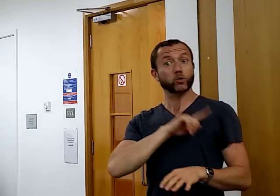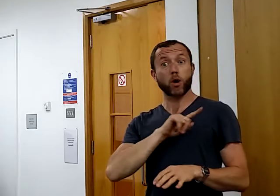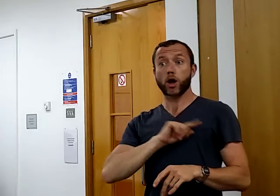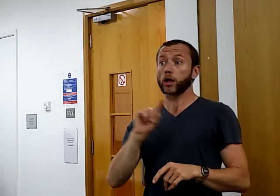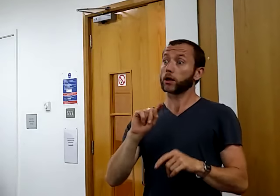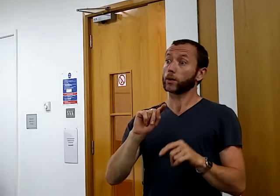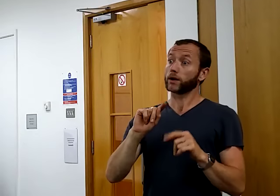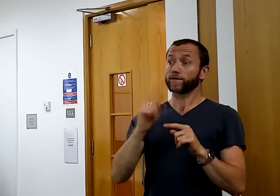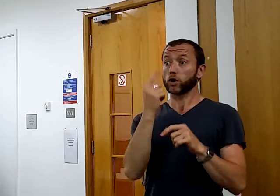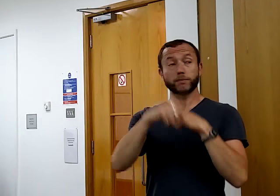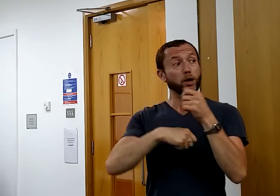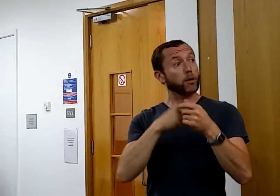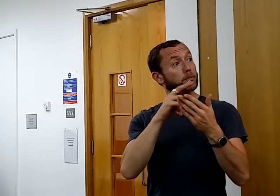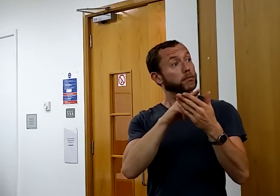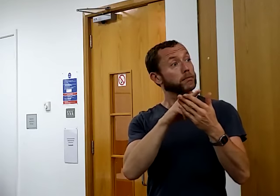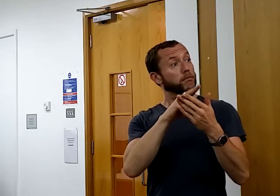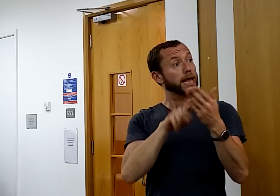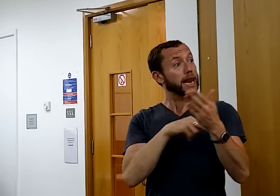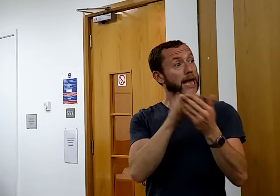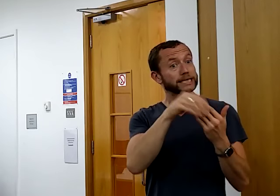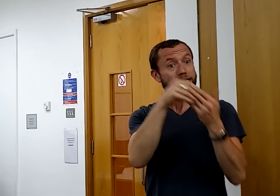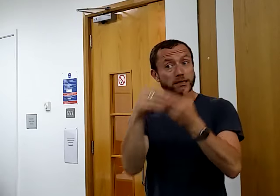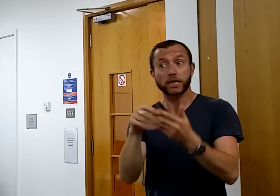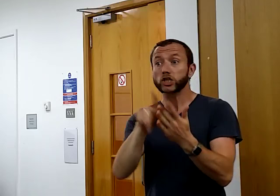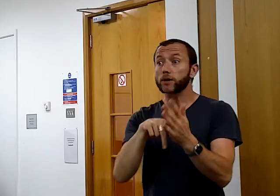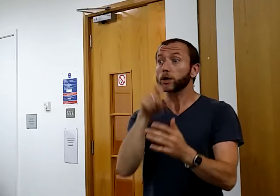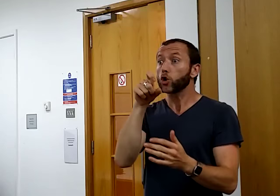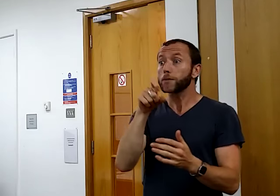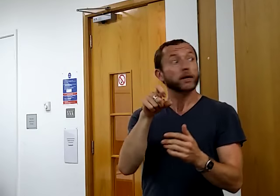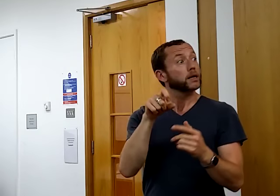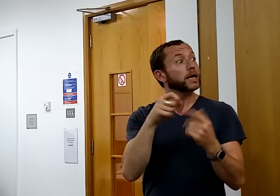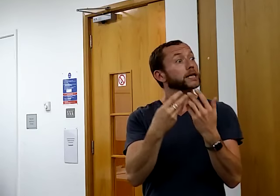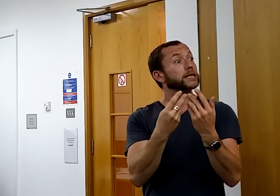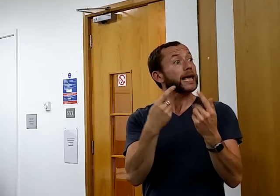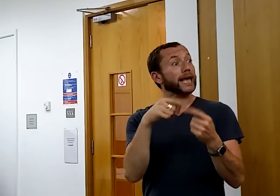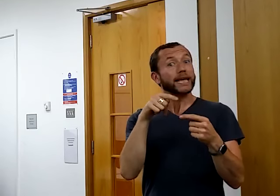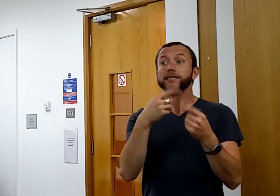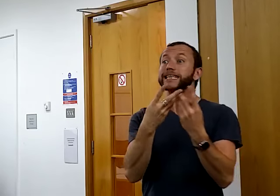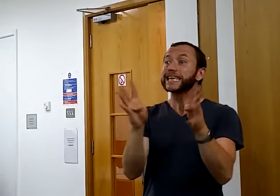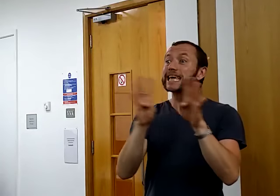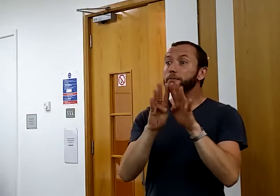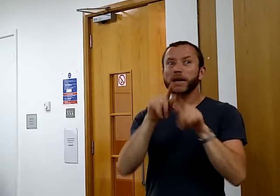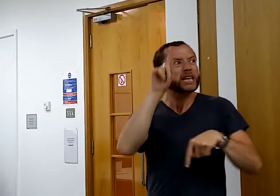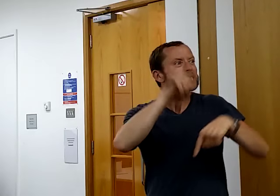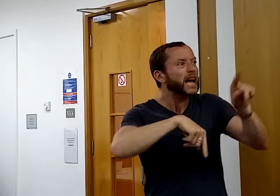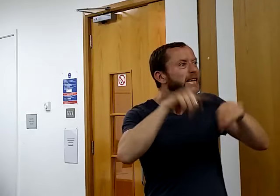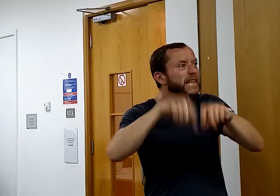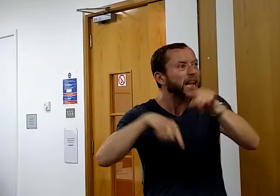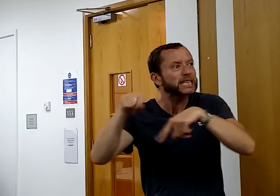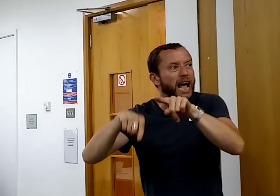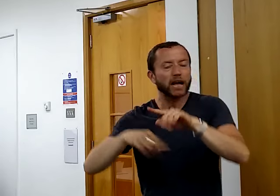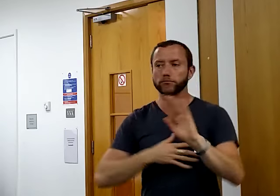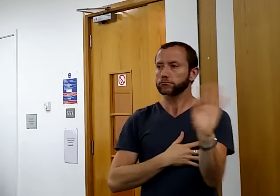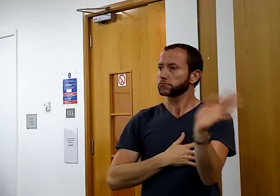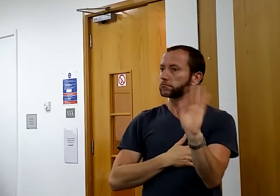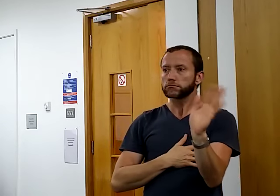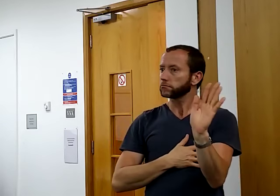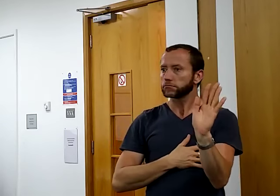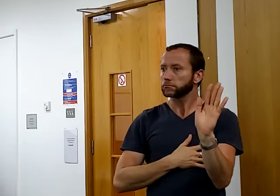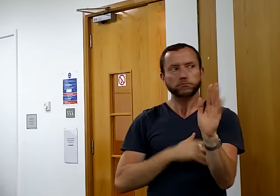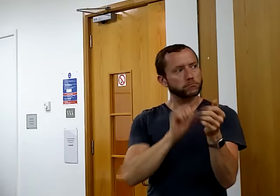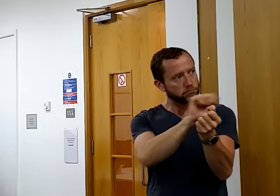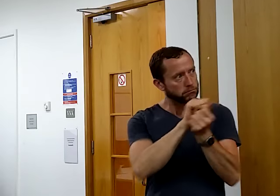elected, he didn't sack anybody. He said to them, we can debate in cabinet.